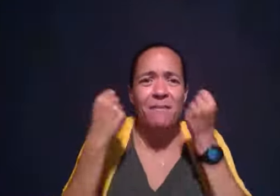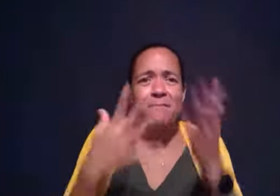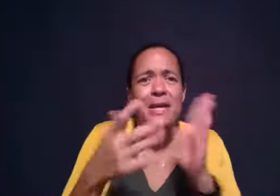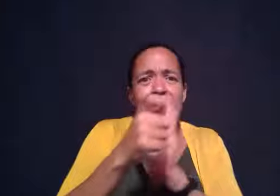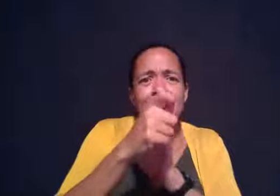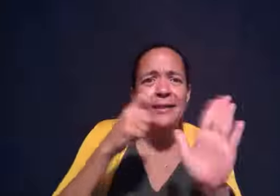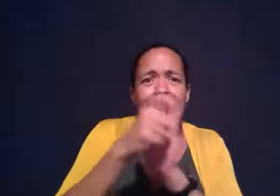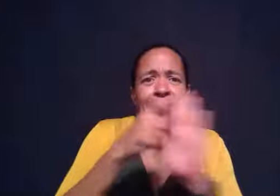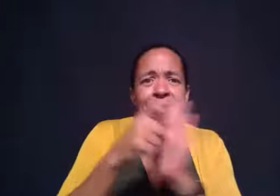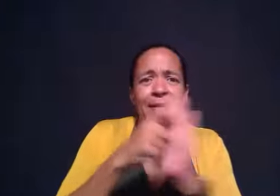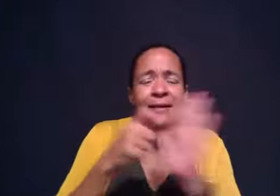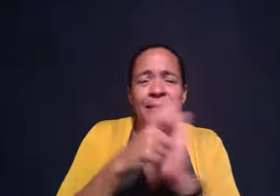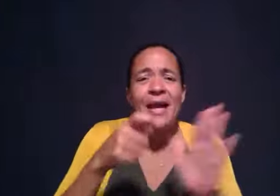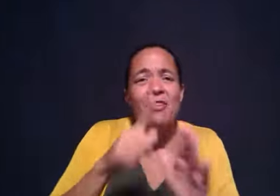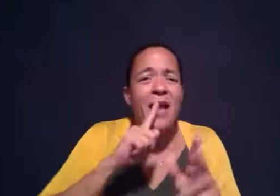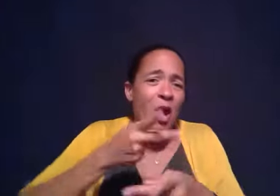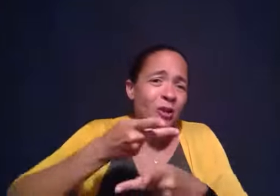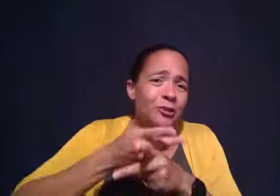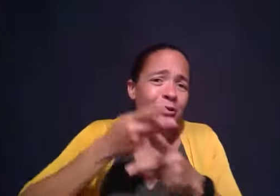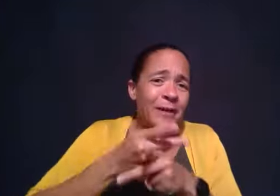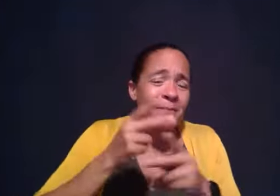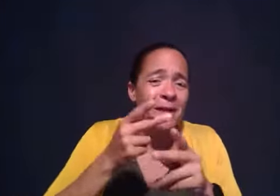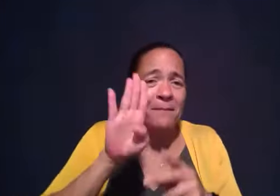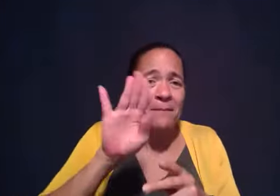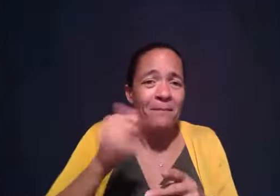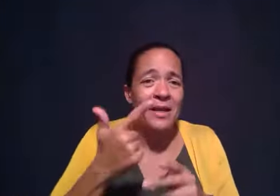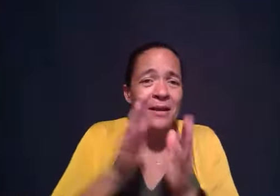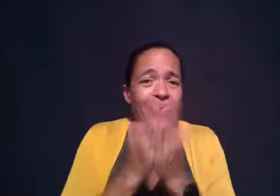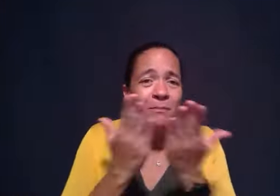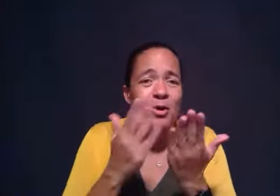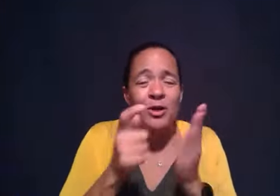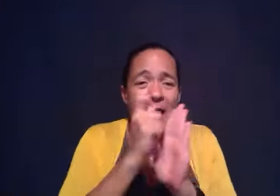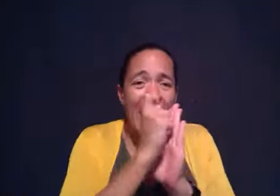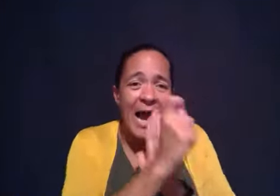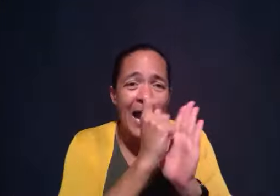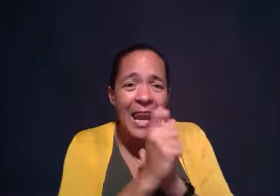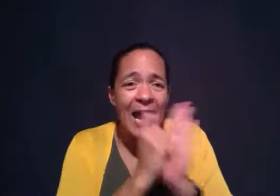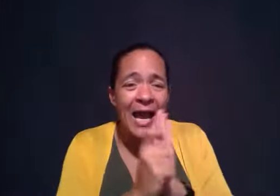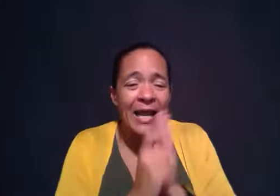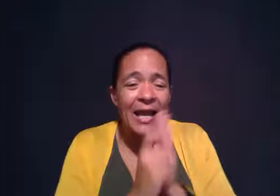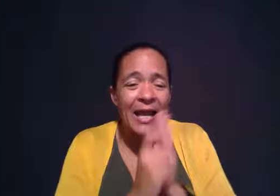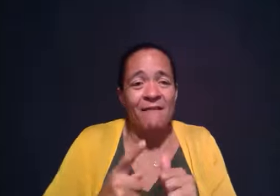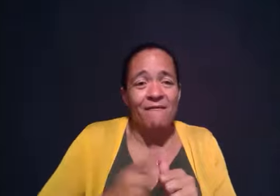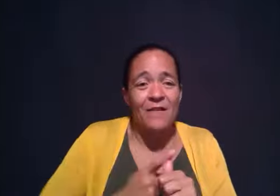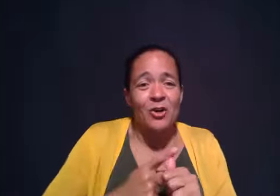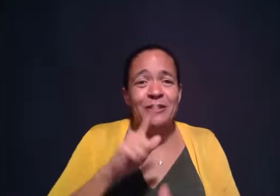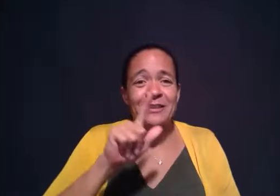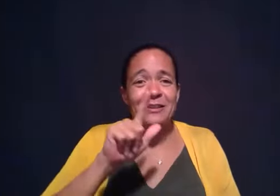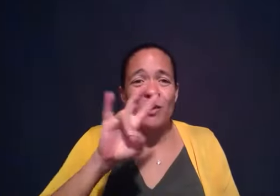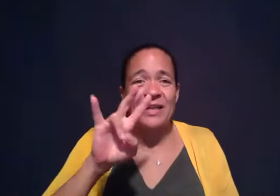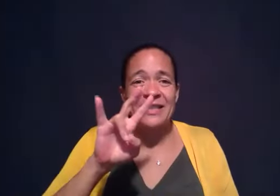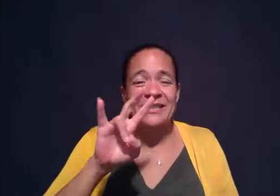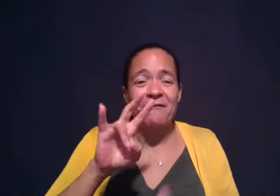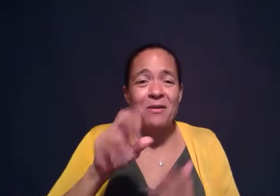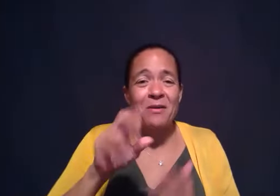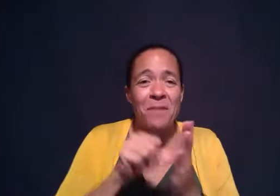treatment big books. You know, they got highlighting in the first 27 pages, and I can't let some loser who sold their book to half price